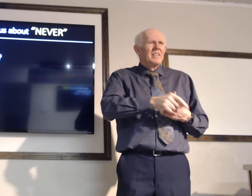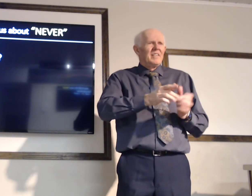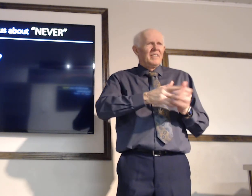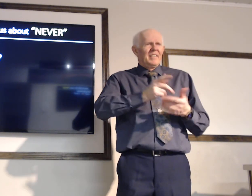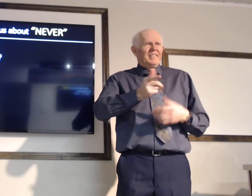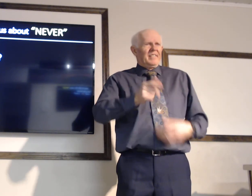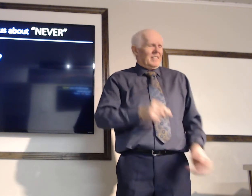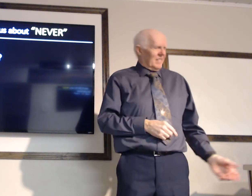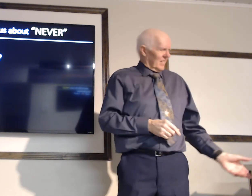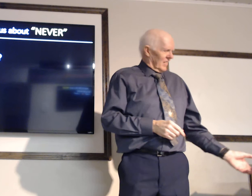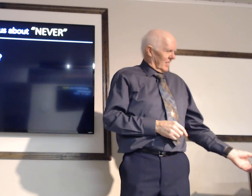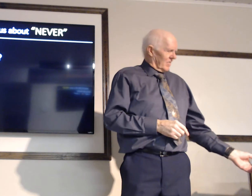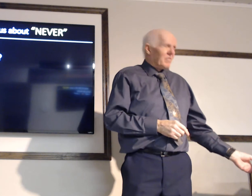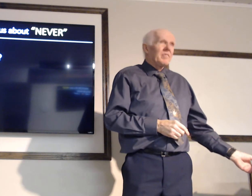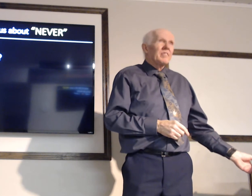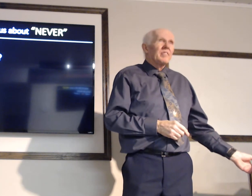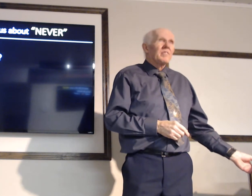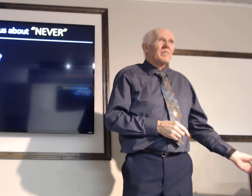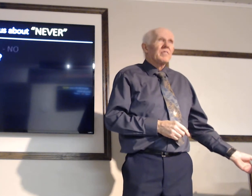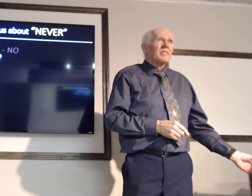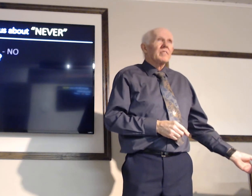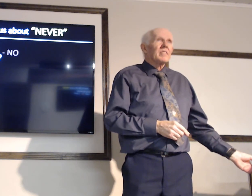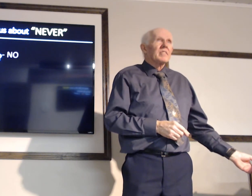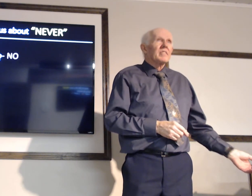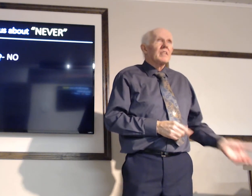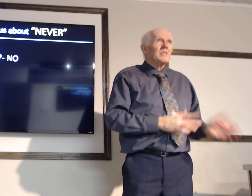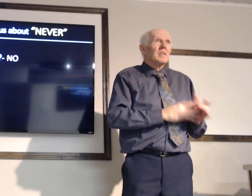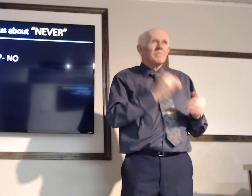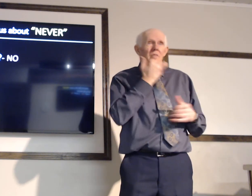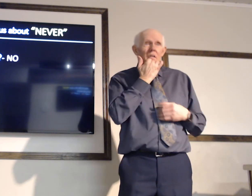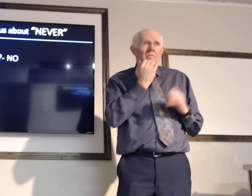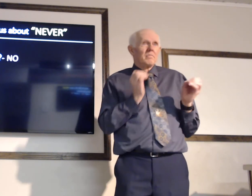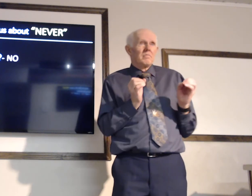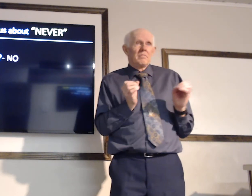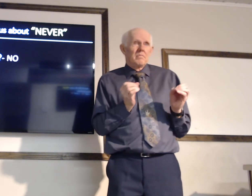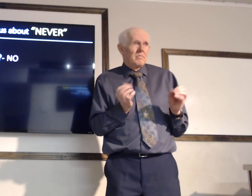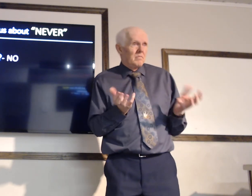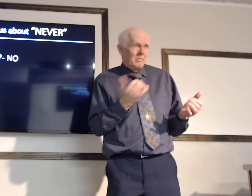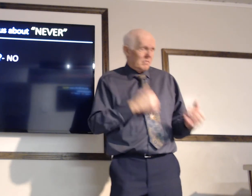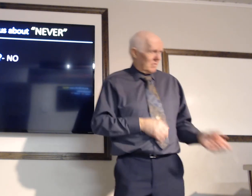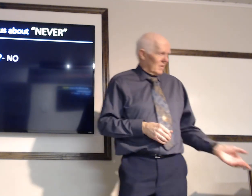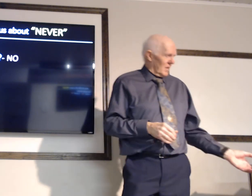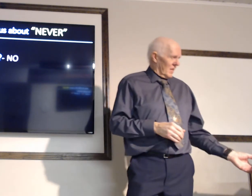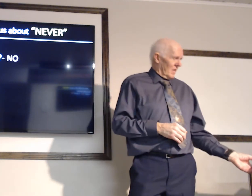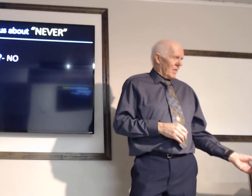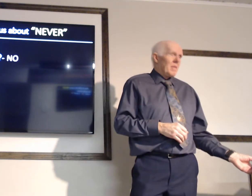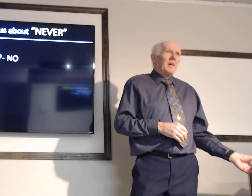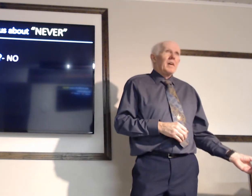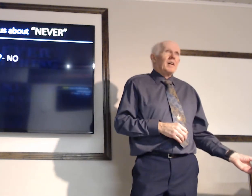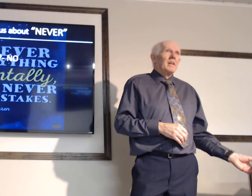told him to go away because the devil was in him. No, there's no wrong in Jesus.